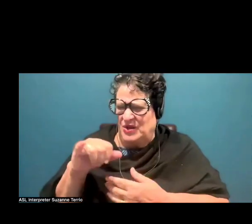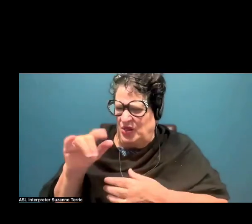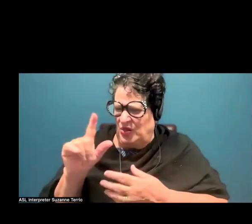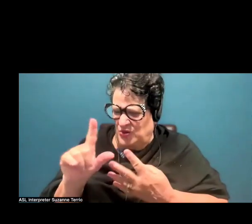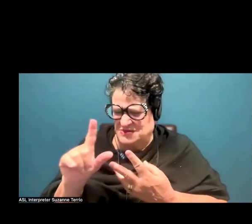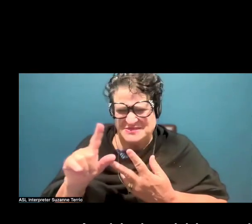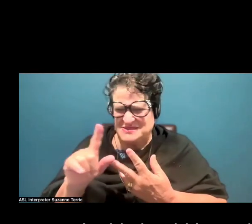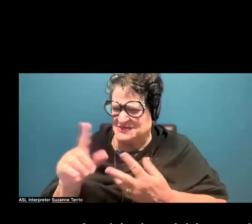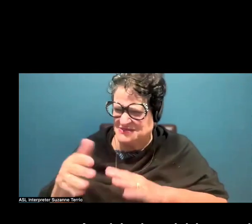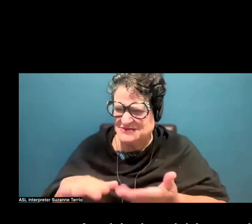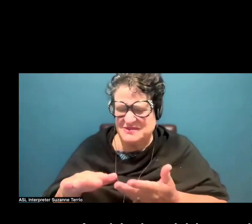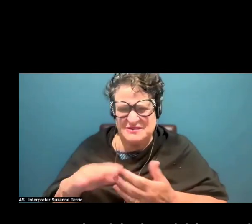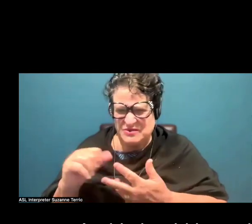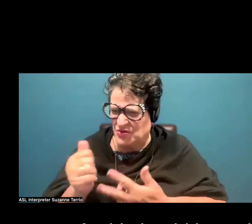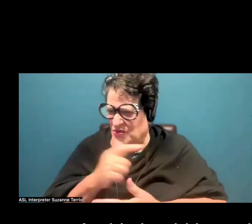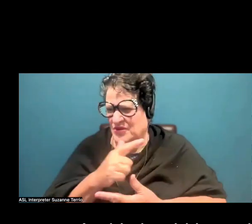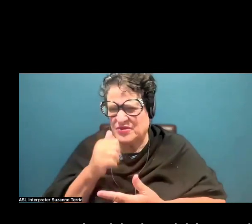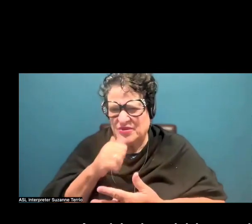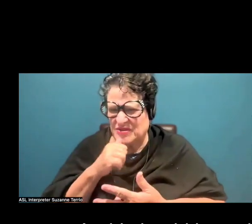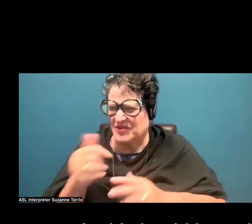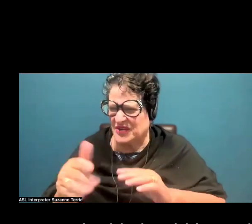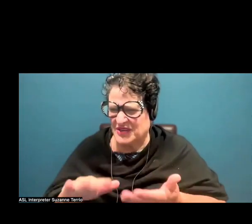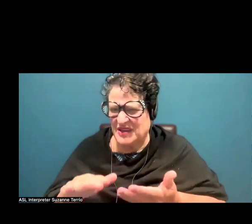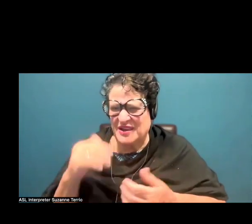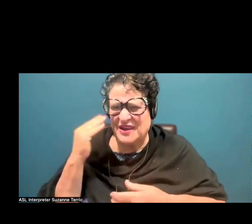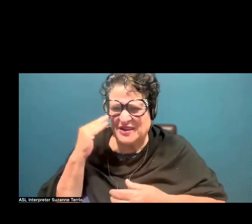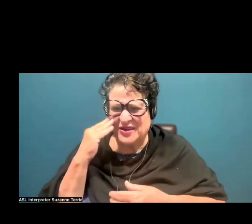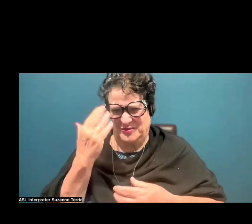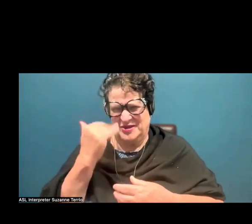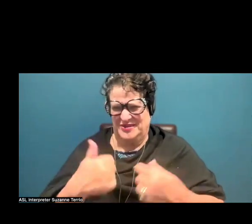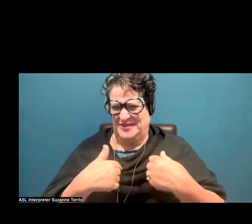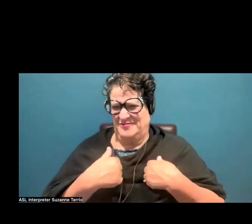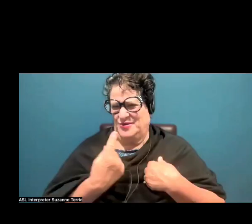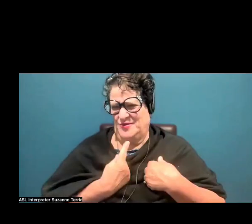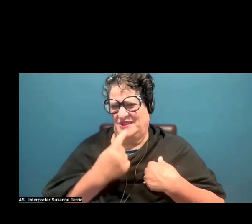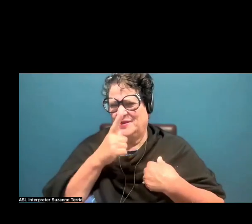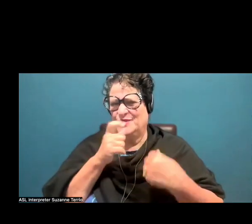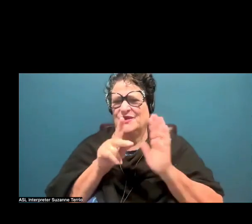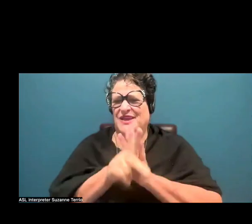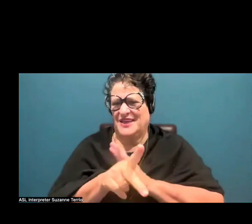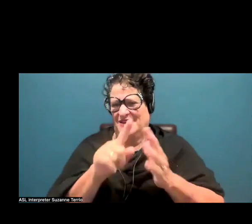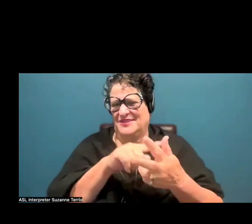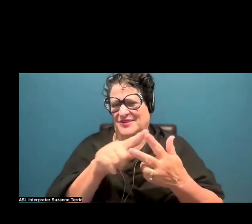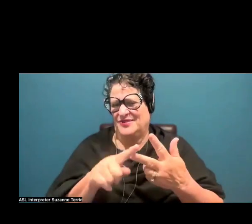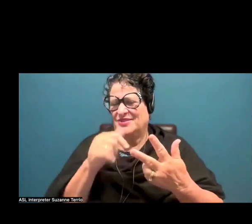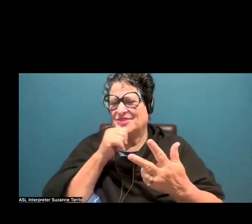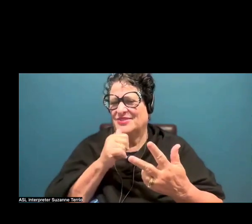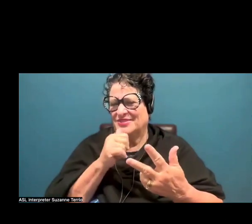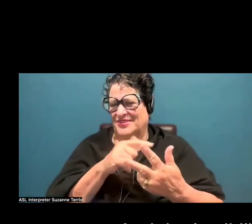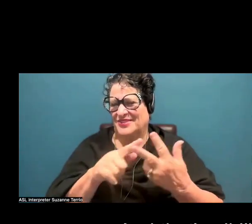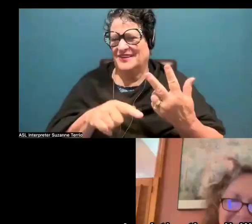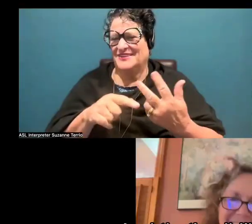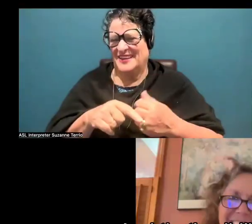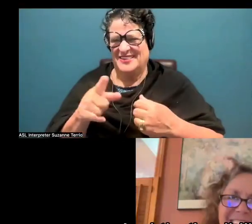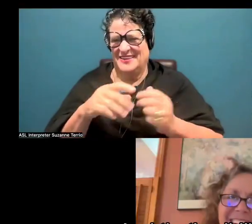girls are all dead, and I should know because I'm the one who killed them. And then that's the end of chapter 2. Well,